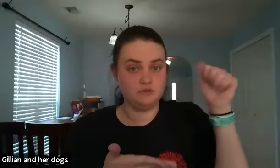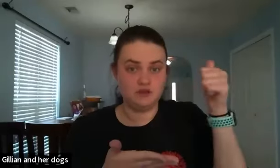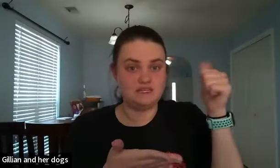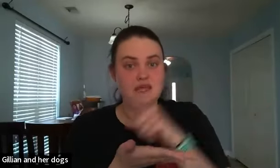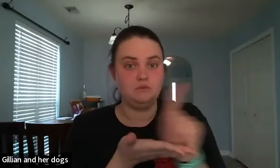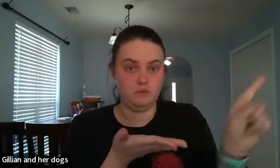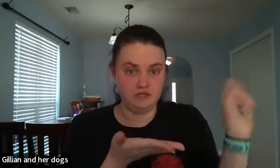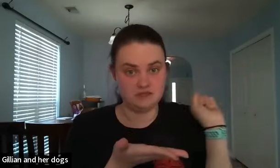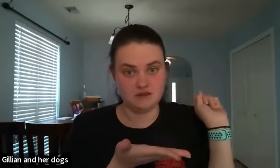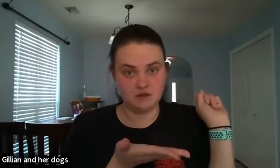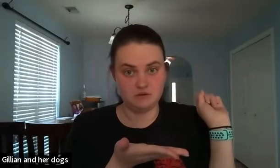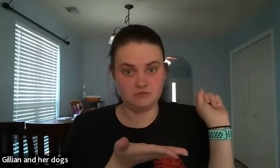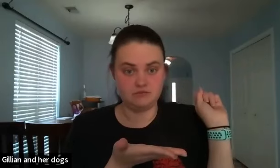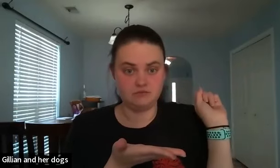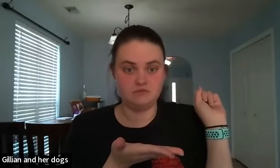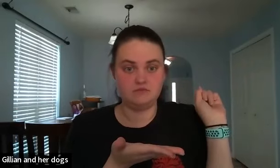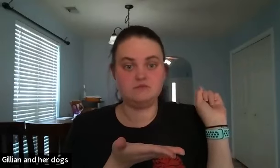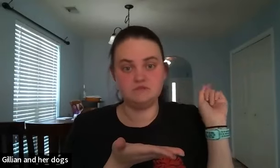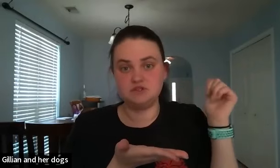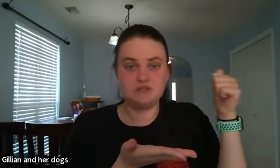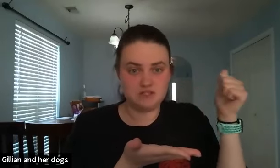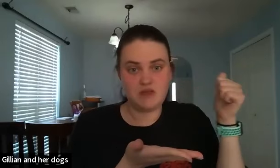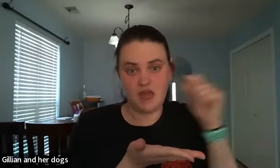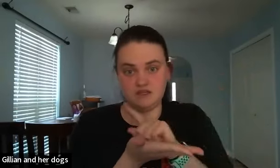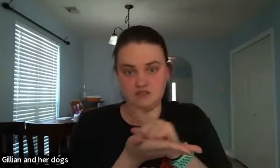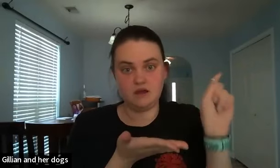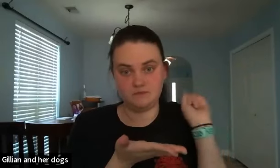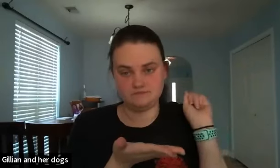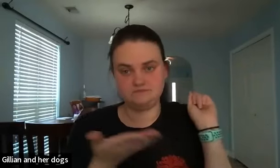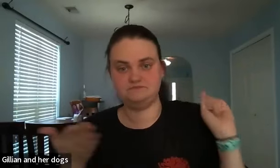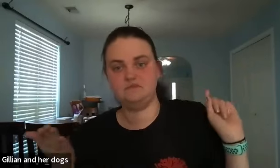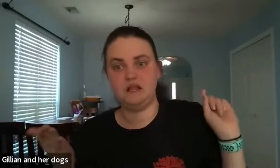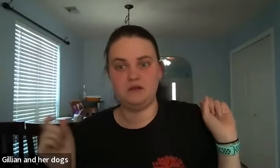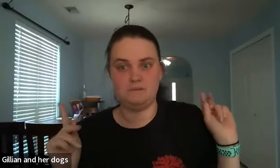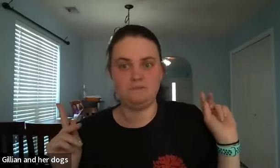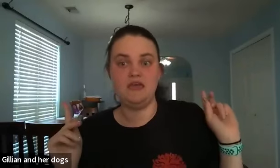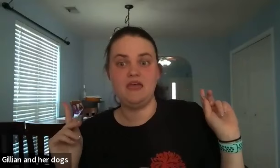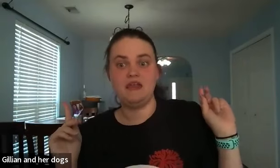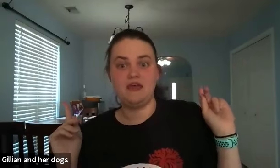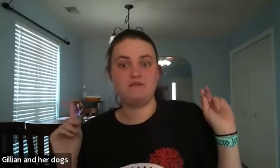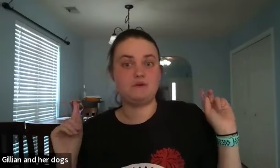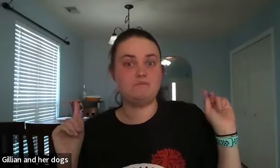always go 10 weeks ago. So you can do that as well. Okay. Now for